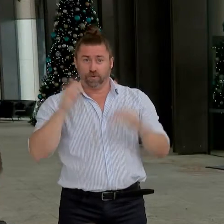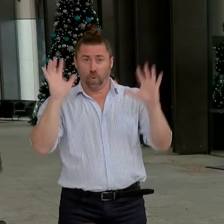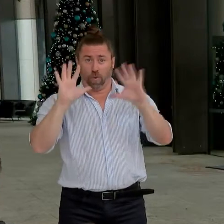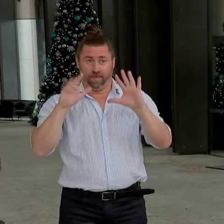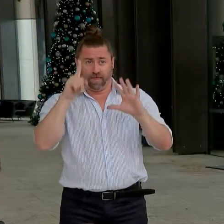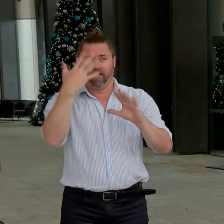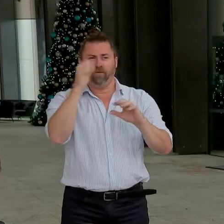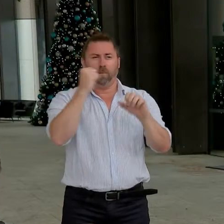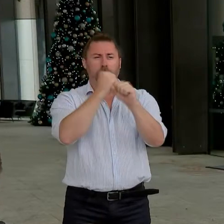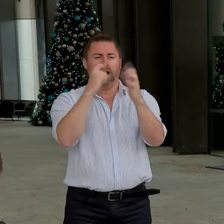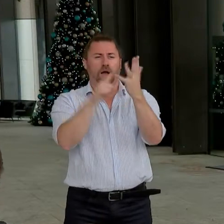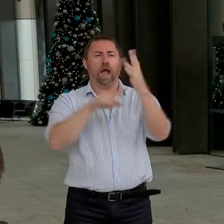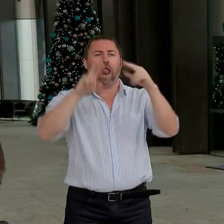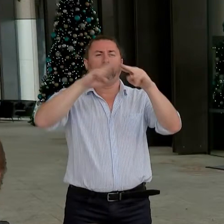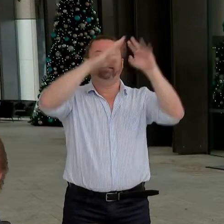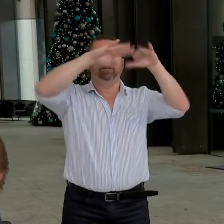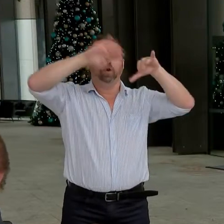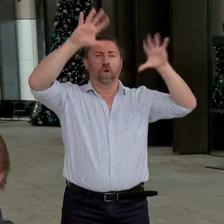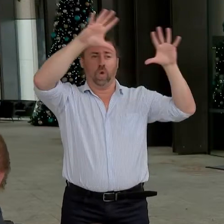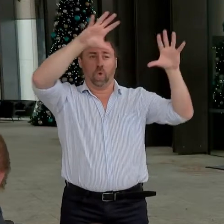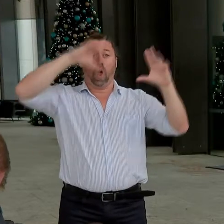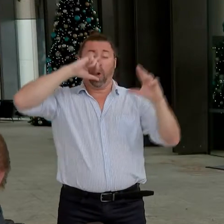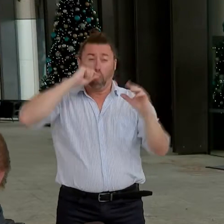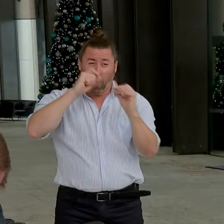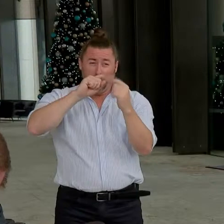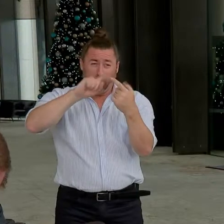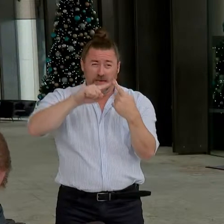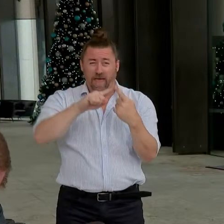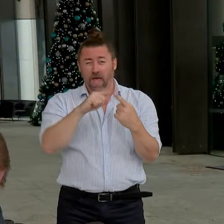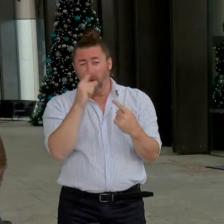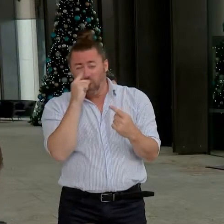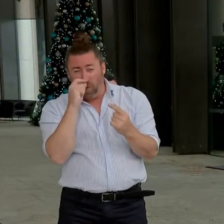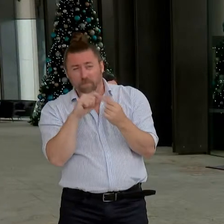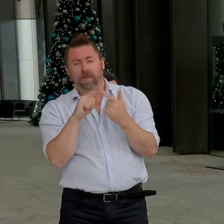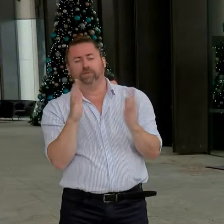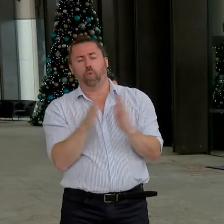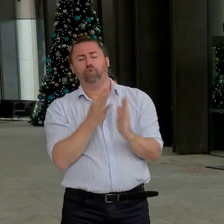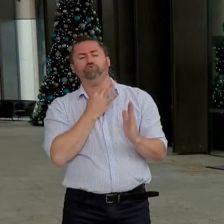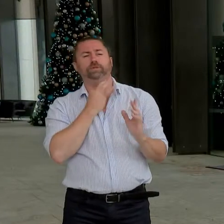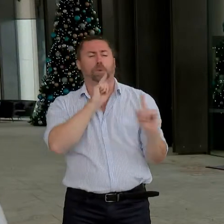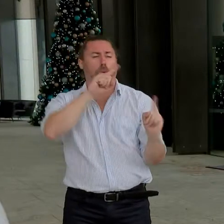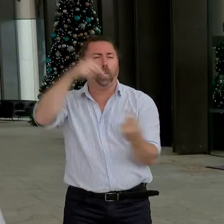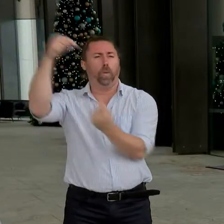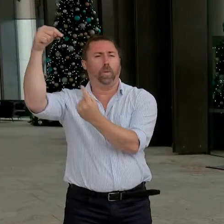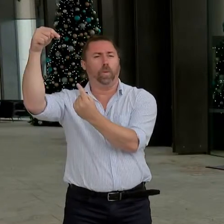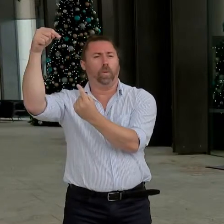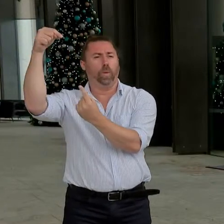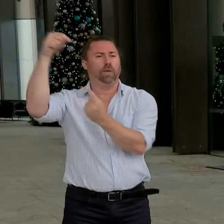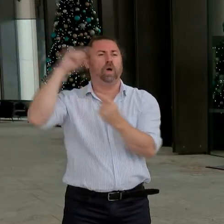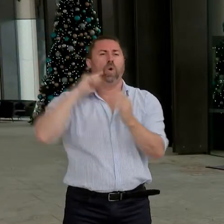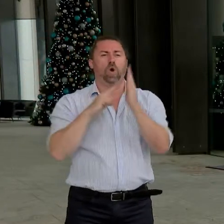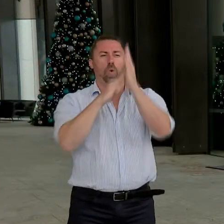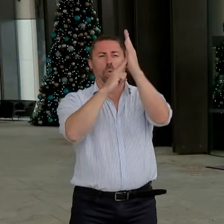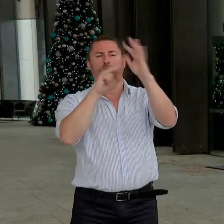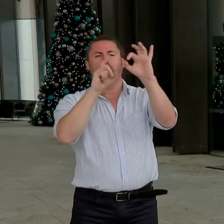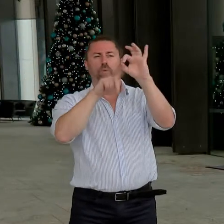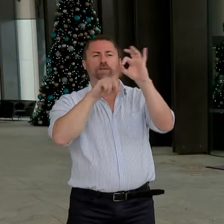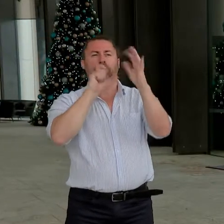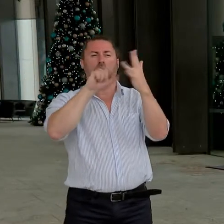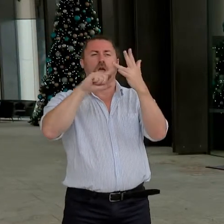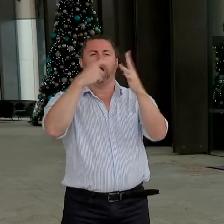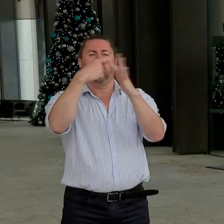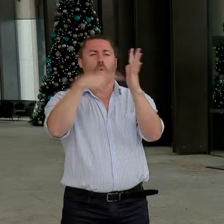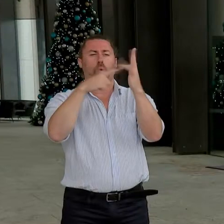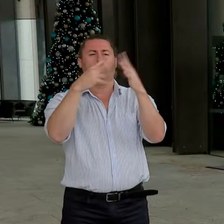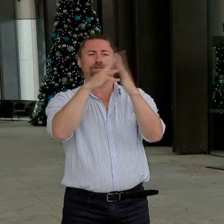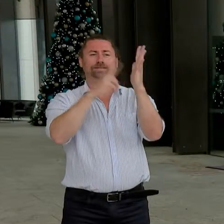with a low chance of it becoming a cyclone in that area, but will push across into North Queensland from about Cooktown down to as far as Townsville,